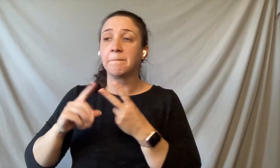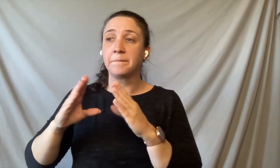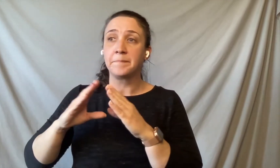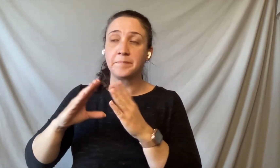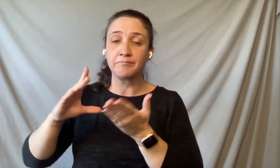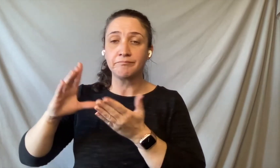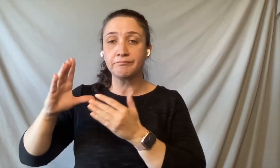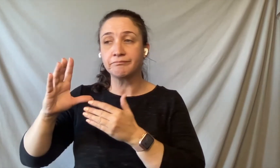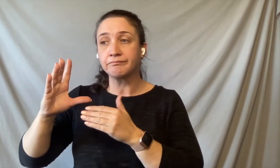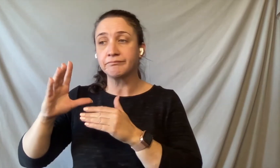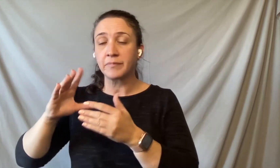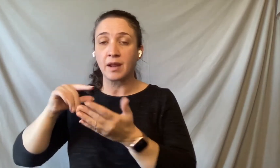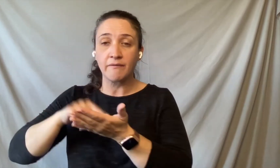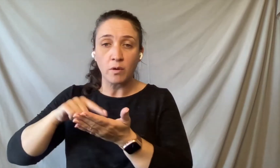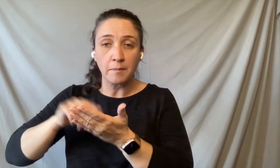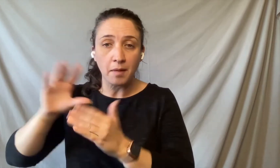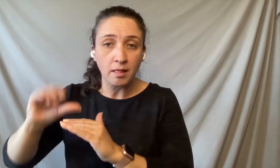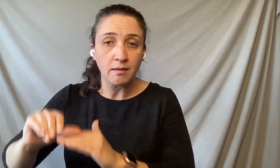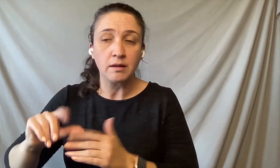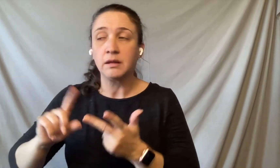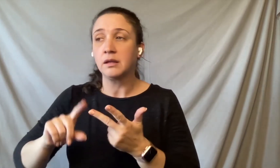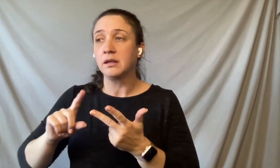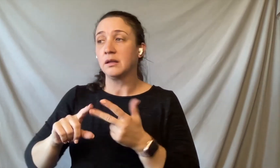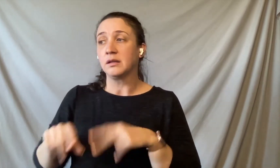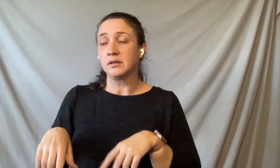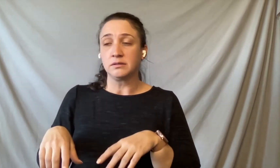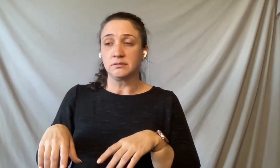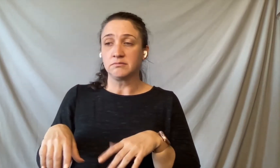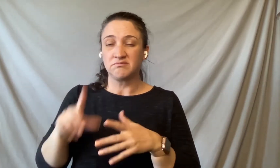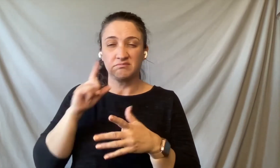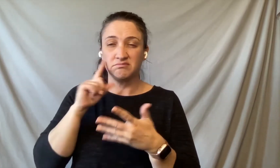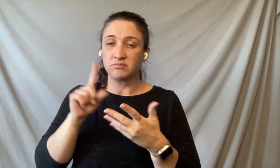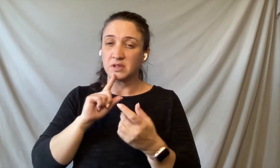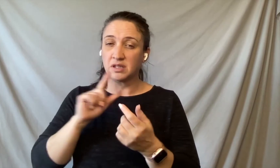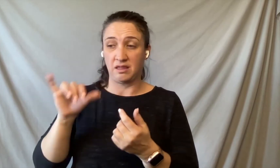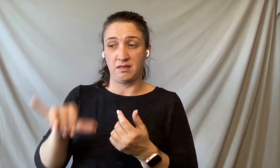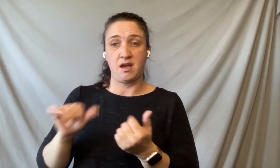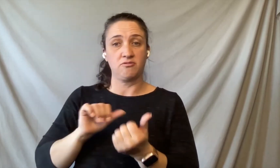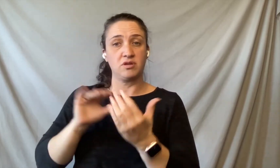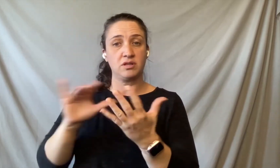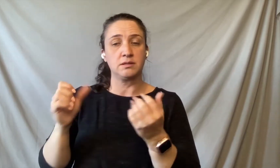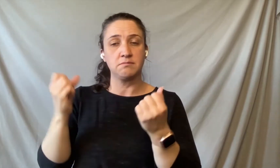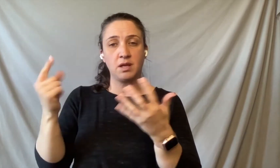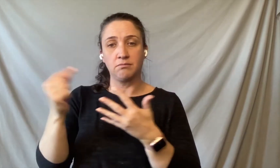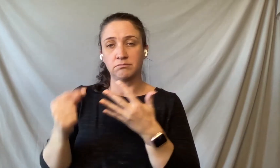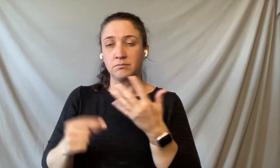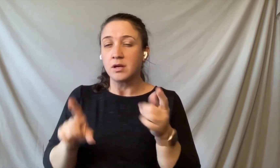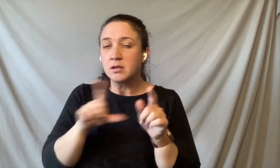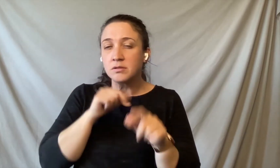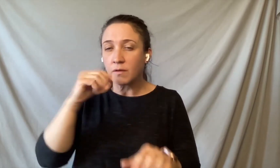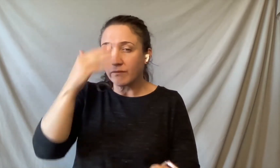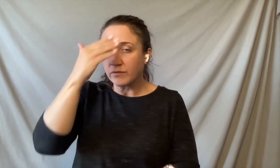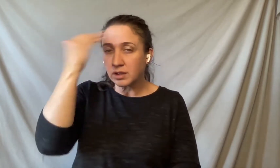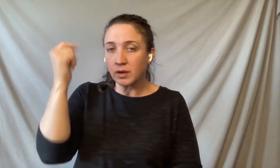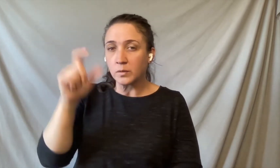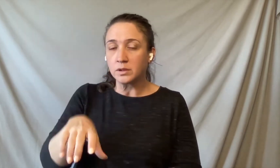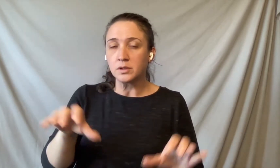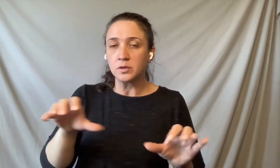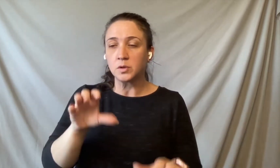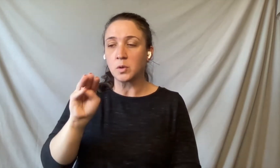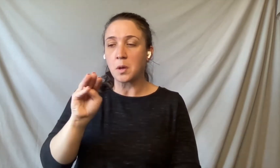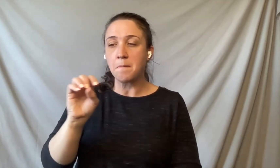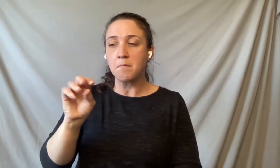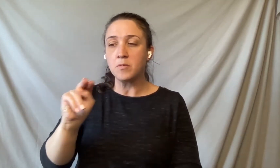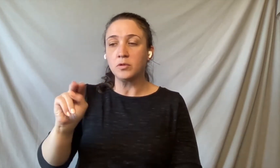whole gambit of things. And don't forget that we need to do a moonshot, right? Something really